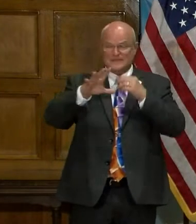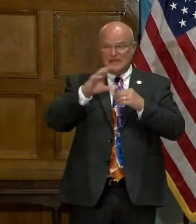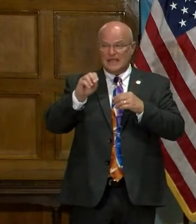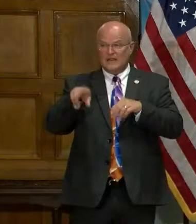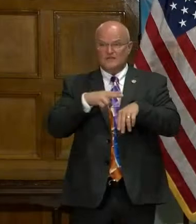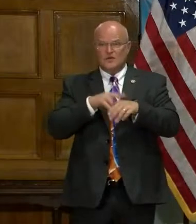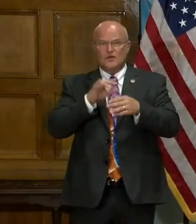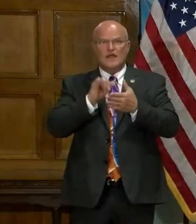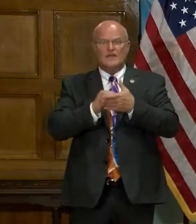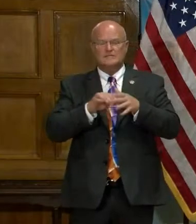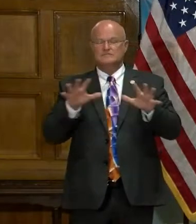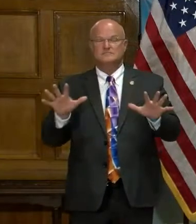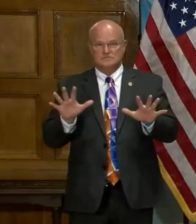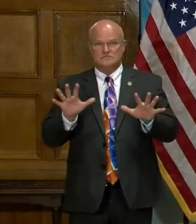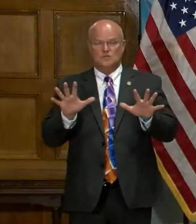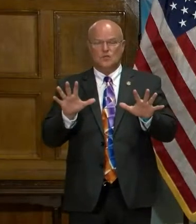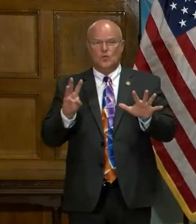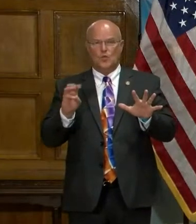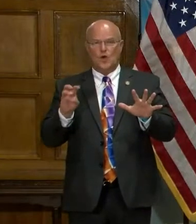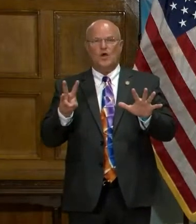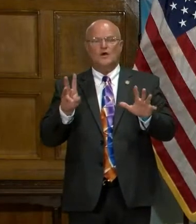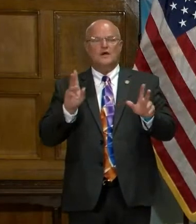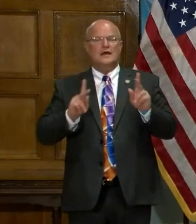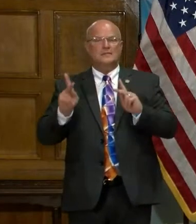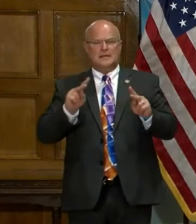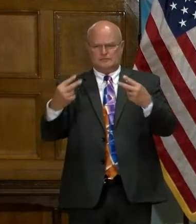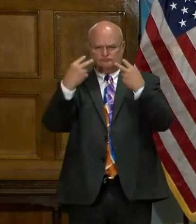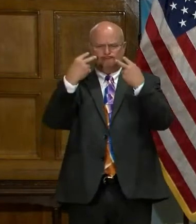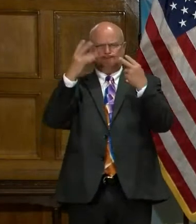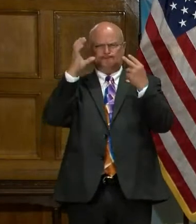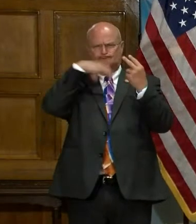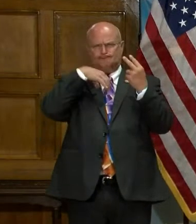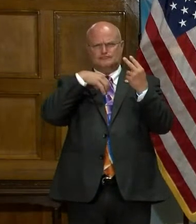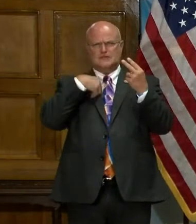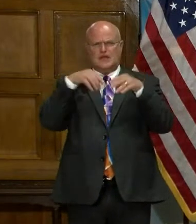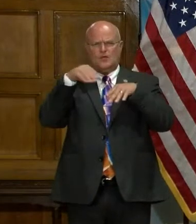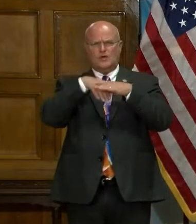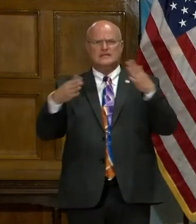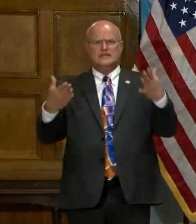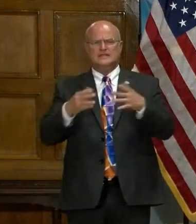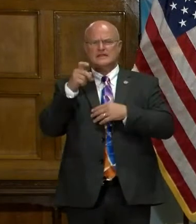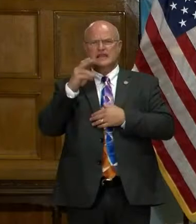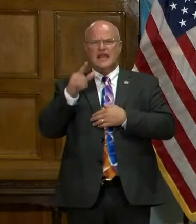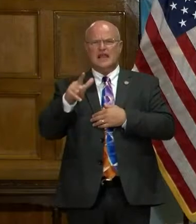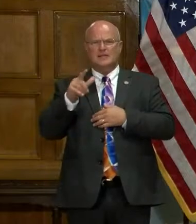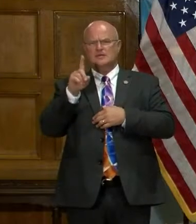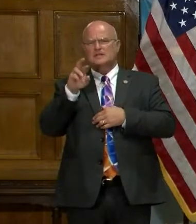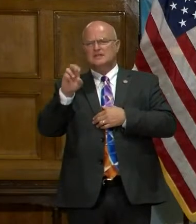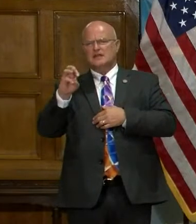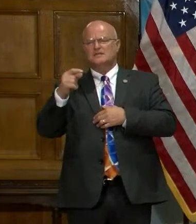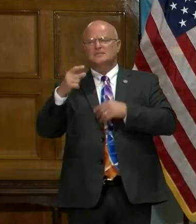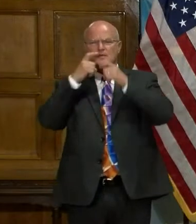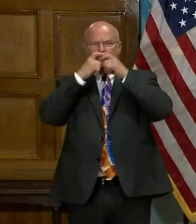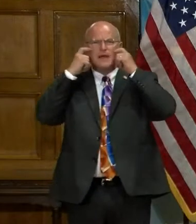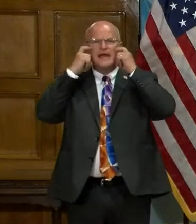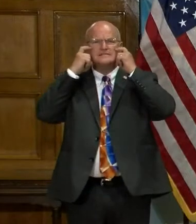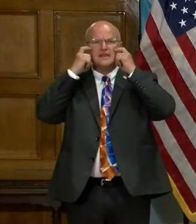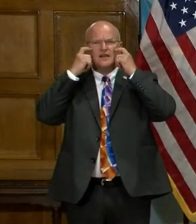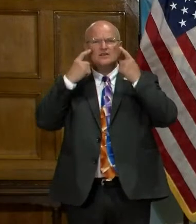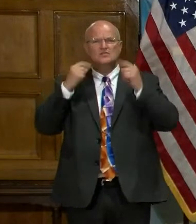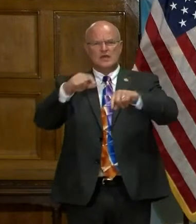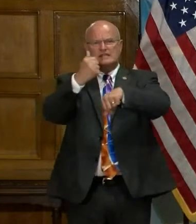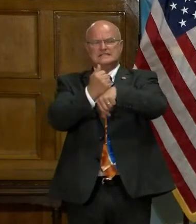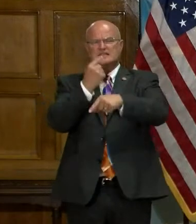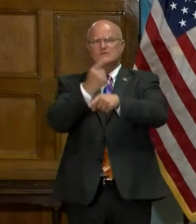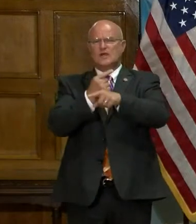course, that caught everybody off guard, and everybody probably looked at me a little strange. I walked in here in April, and Dr. Smith and I with a mask on, trying to